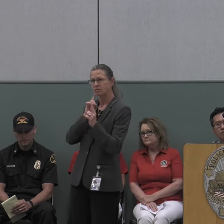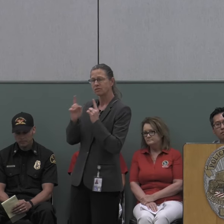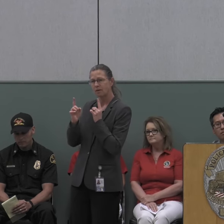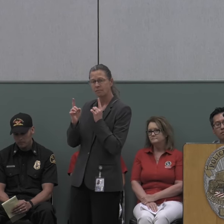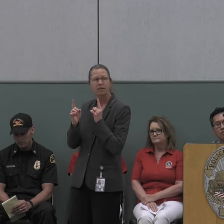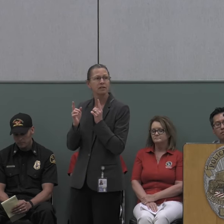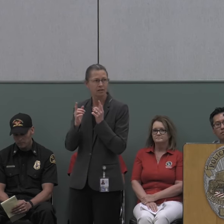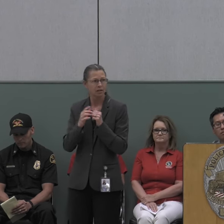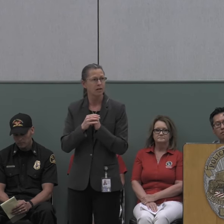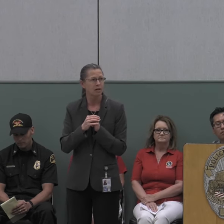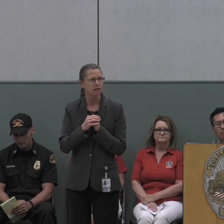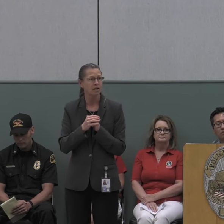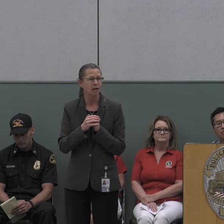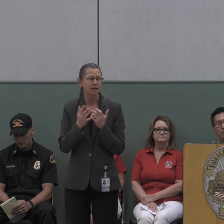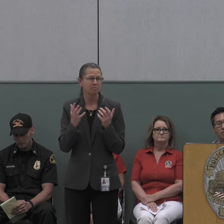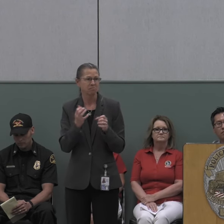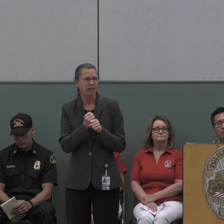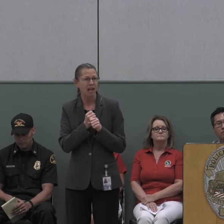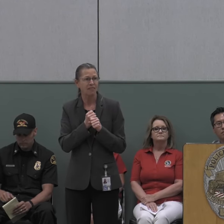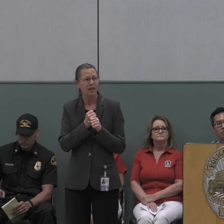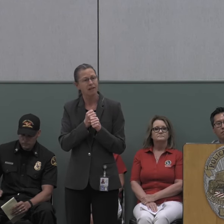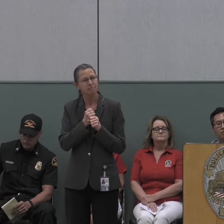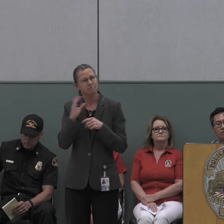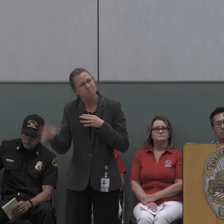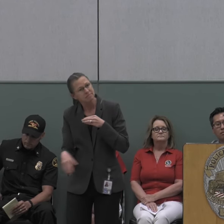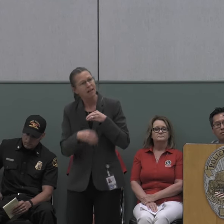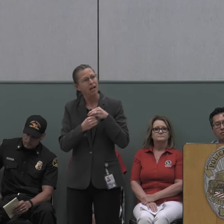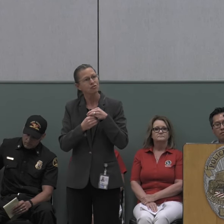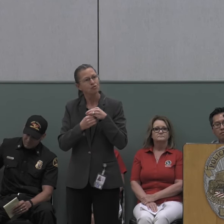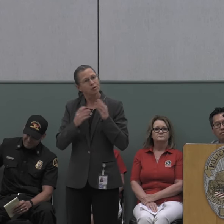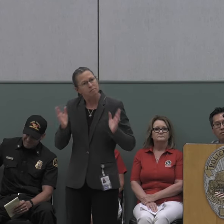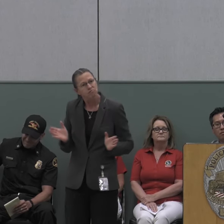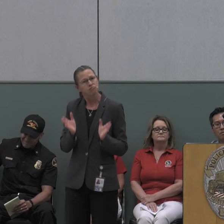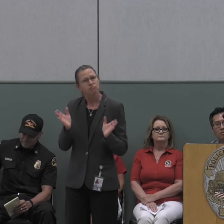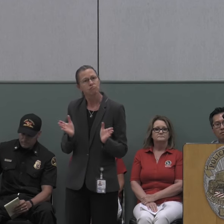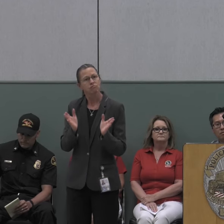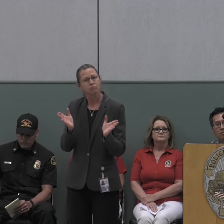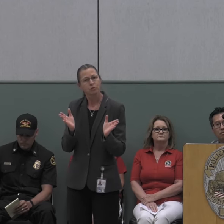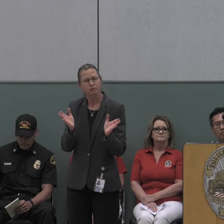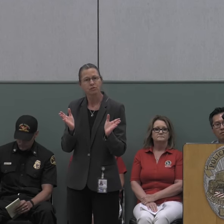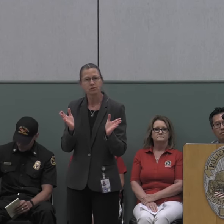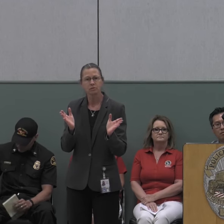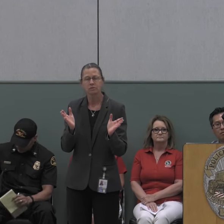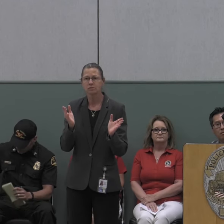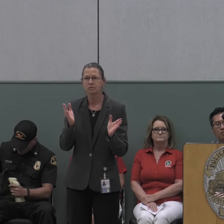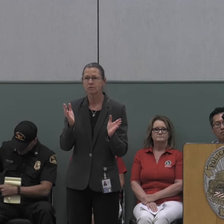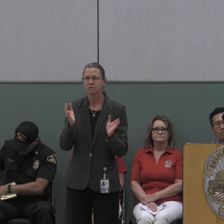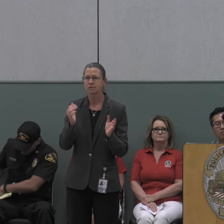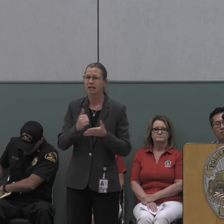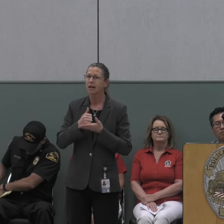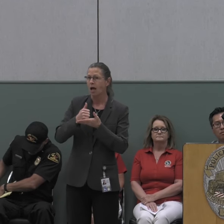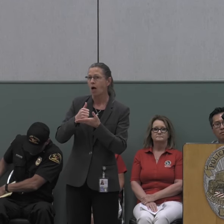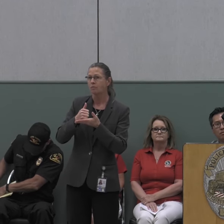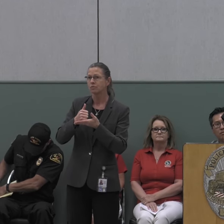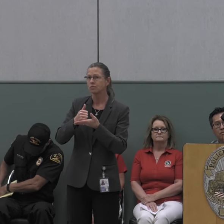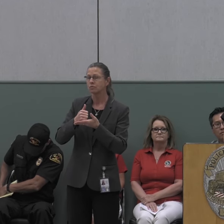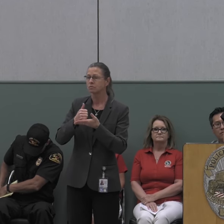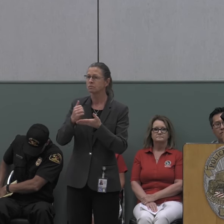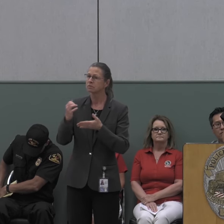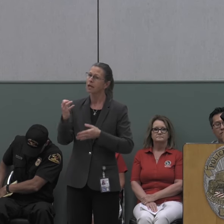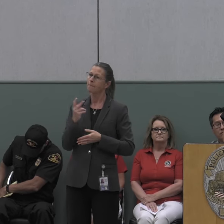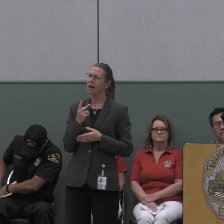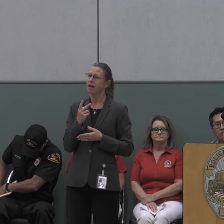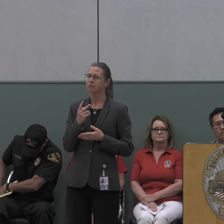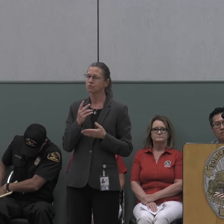push to get some help and get back to our normal way of life and our normal